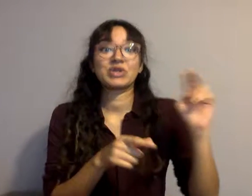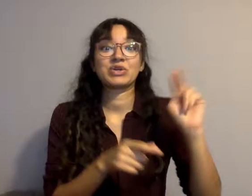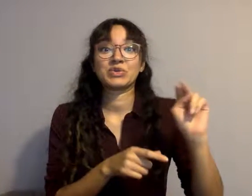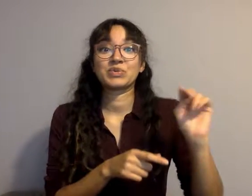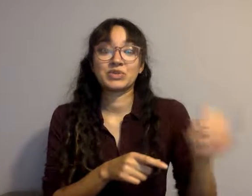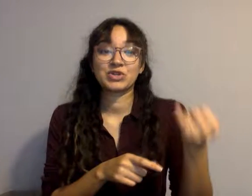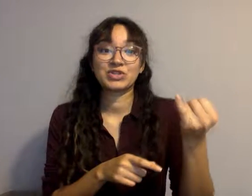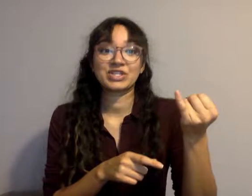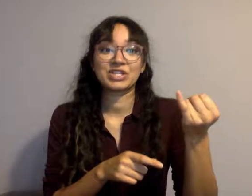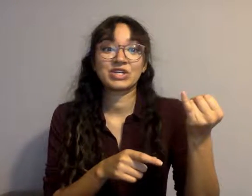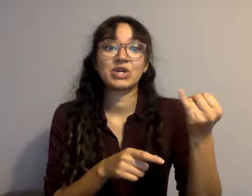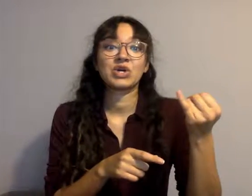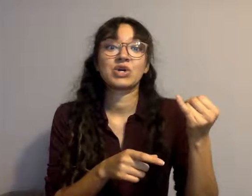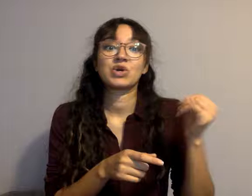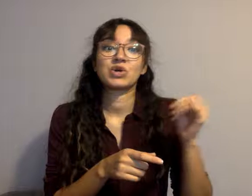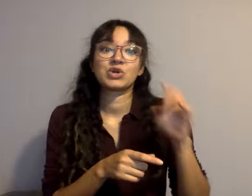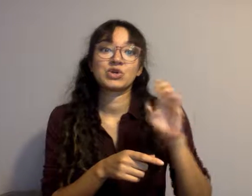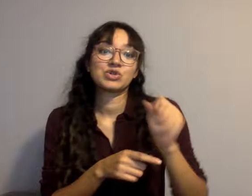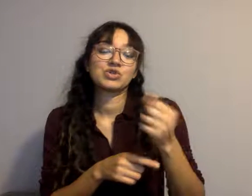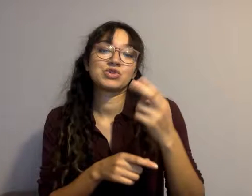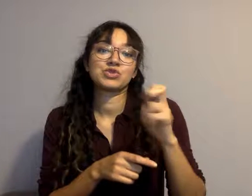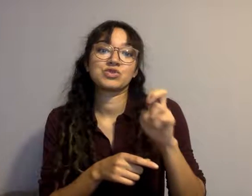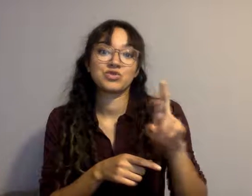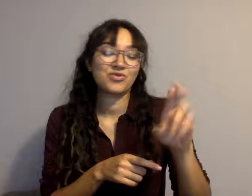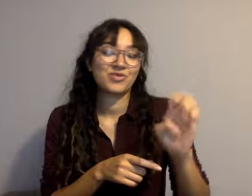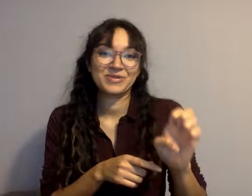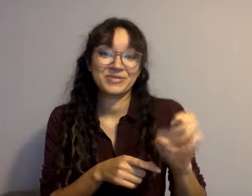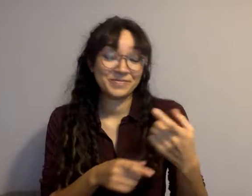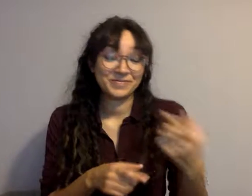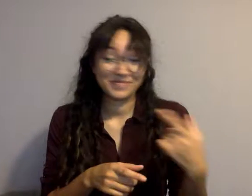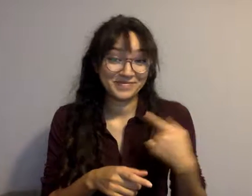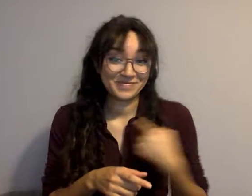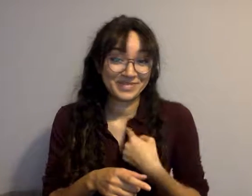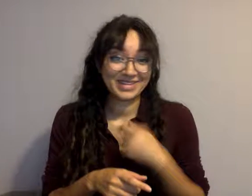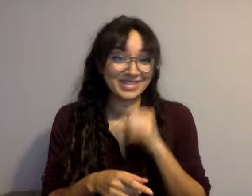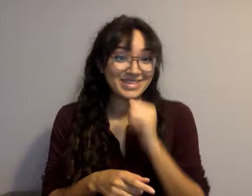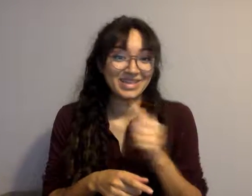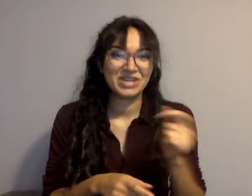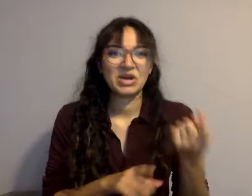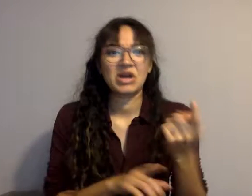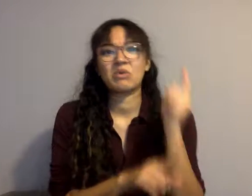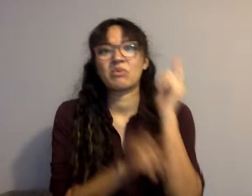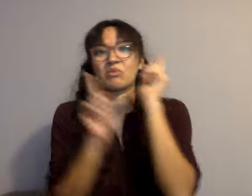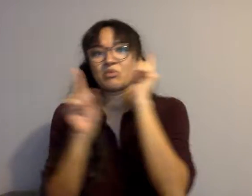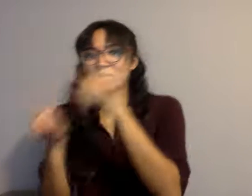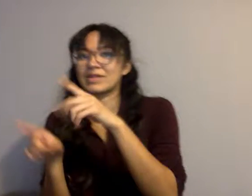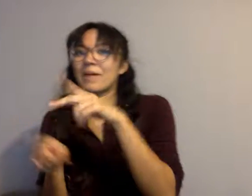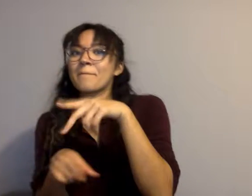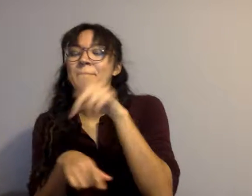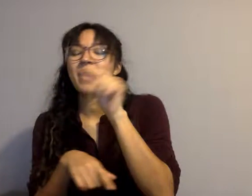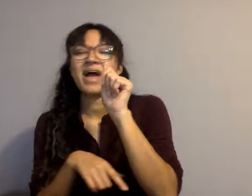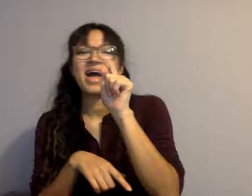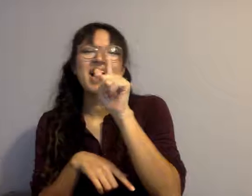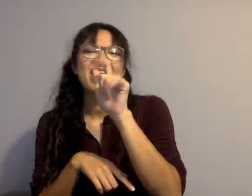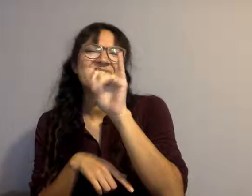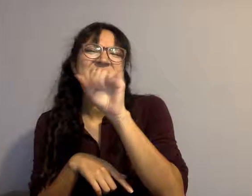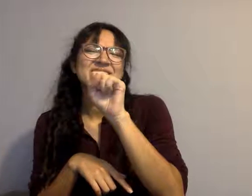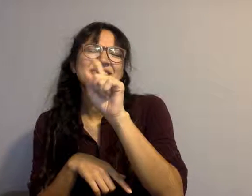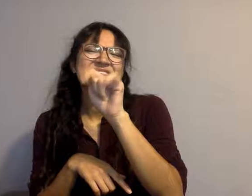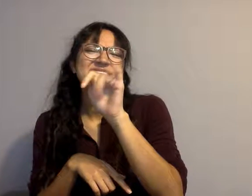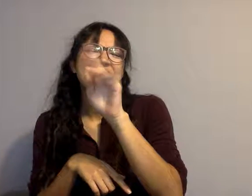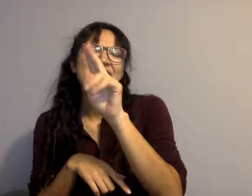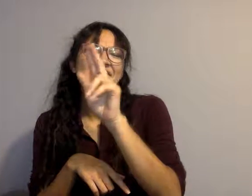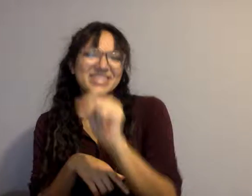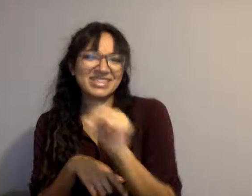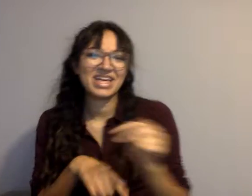my summers in a war zone because my parents were afraid that if we didn't go back to Palestine every single summer, we'd